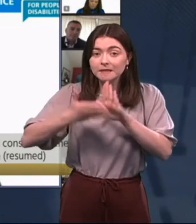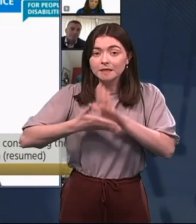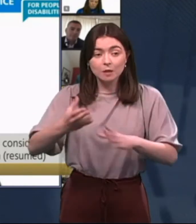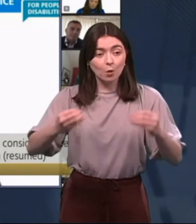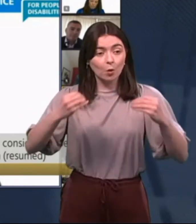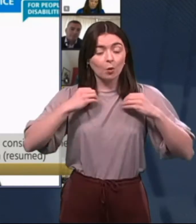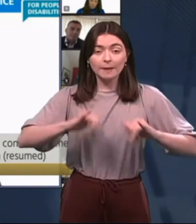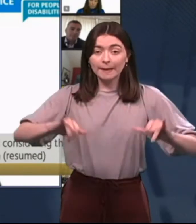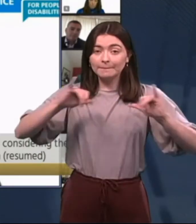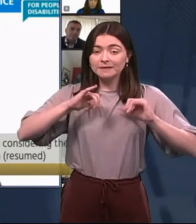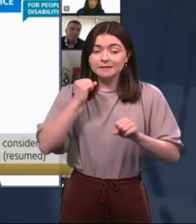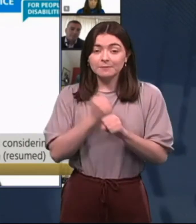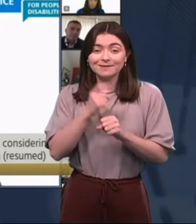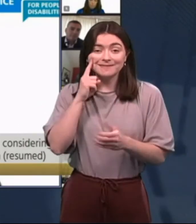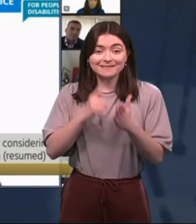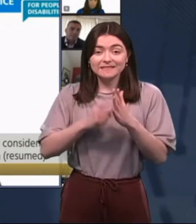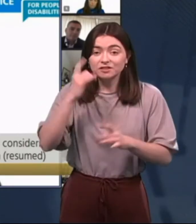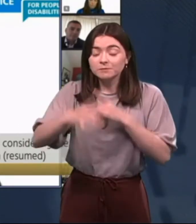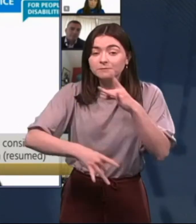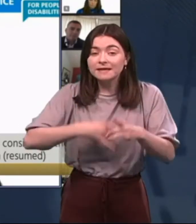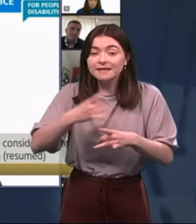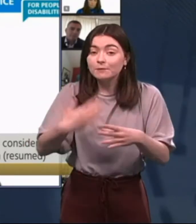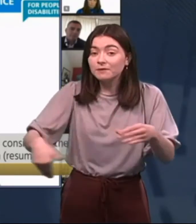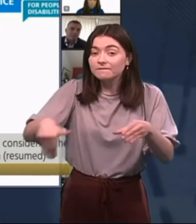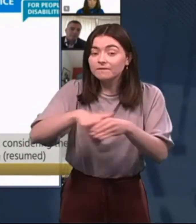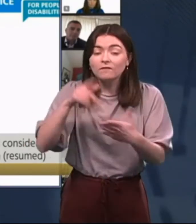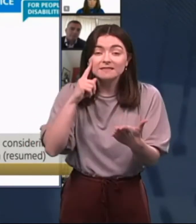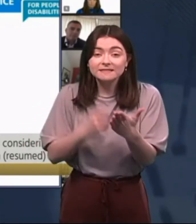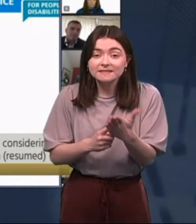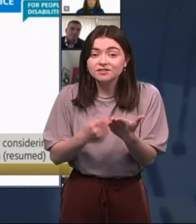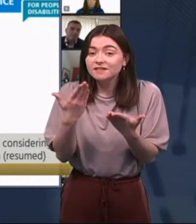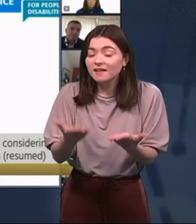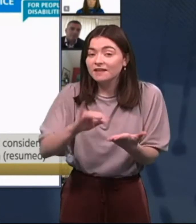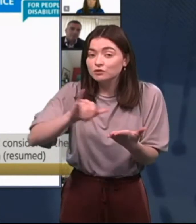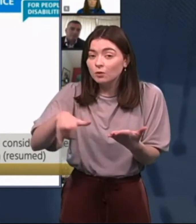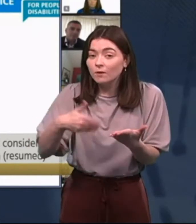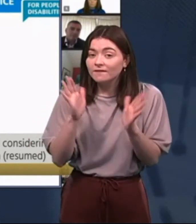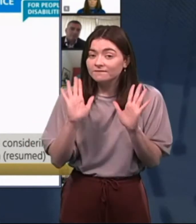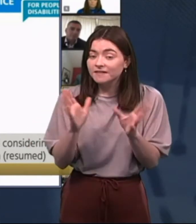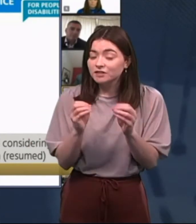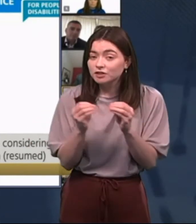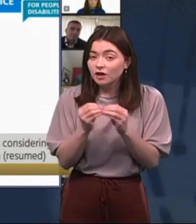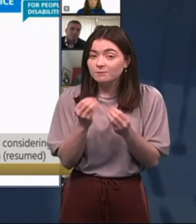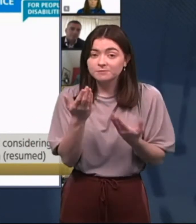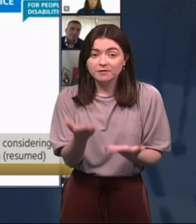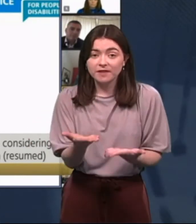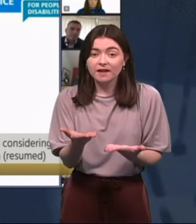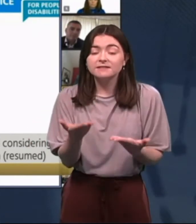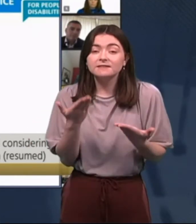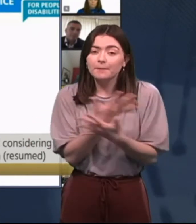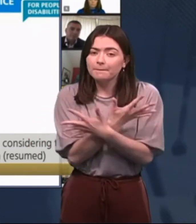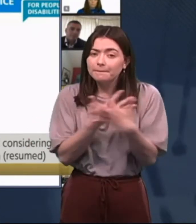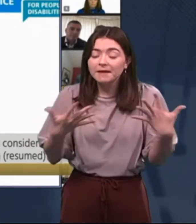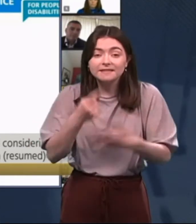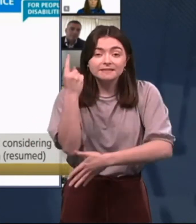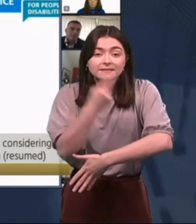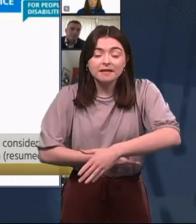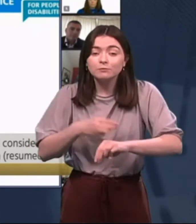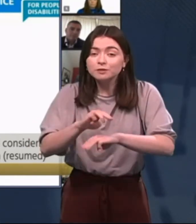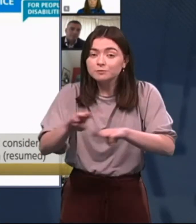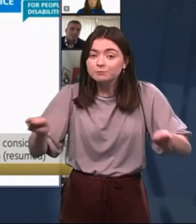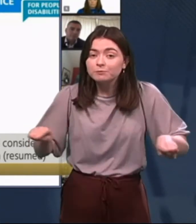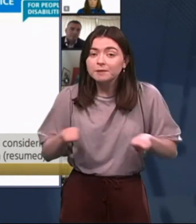around decision making and be involved in decisions. And I think Joanne highlighted that in one of her earlier remarks about the fact that many disabled